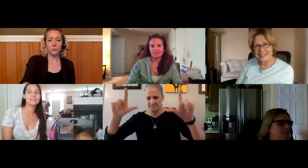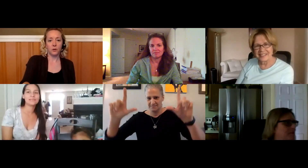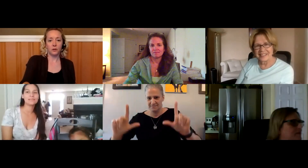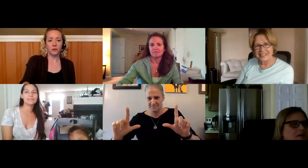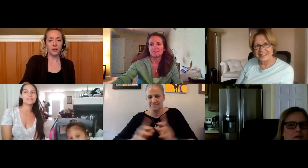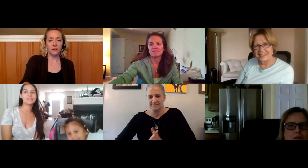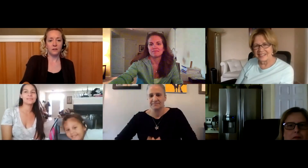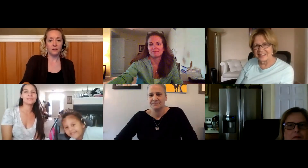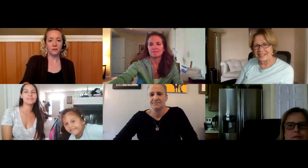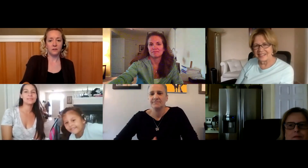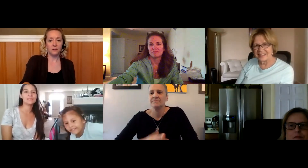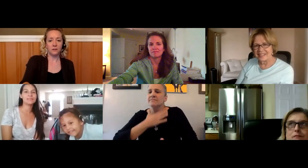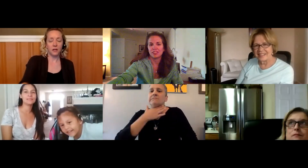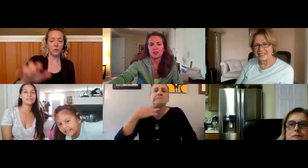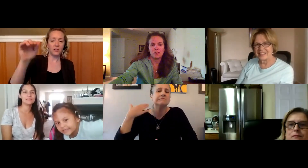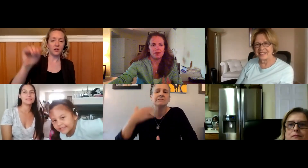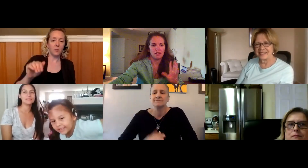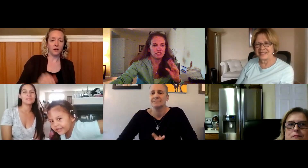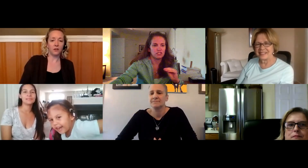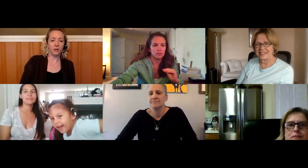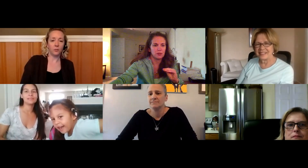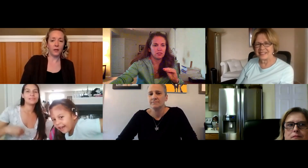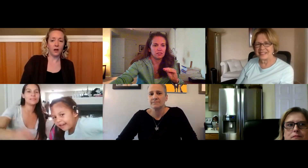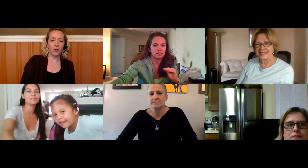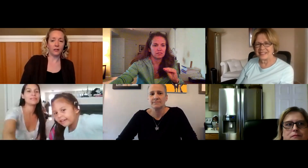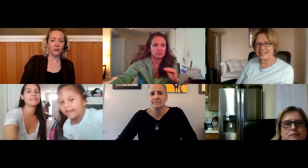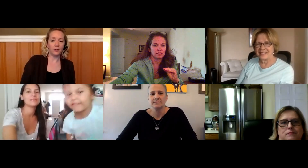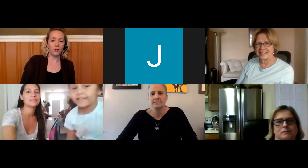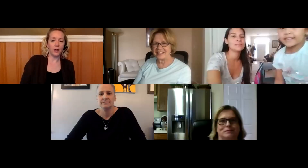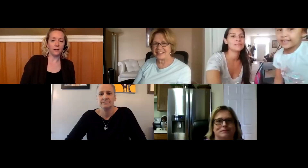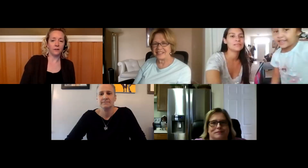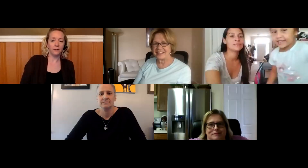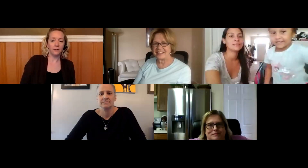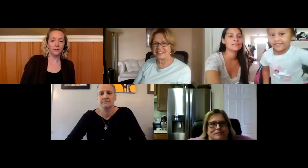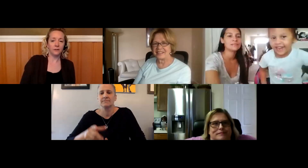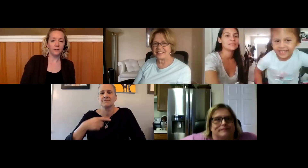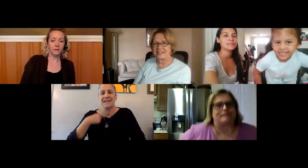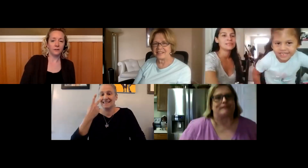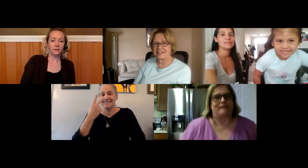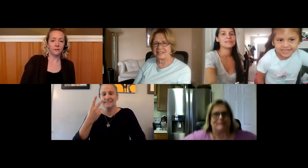screen? Can you bring down your monitor a little bit? All I can see is your head.